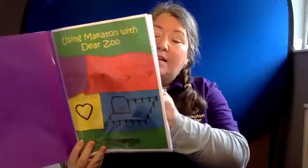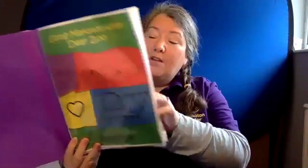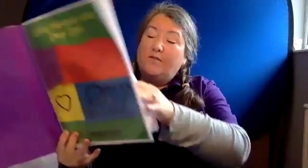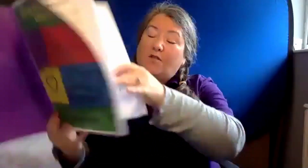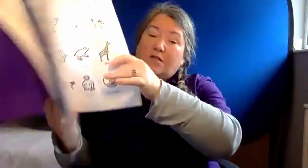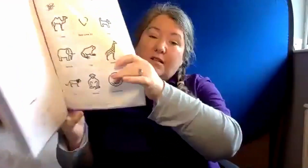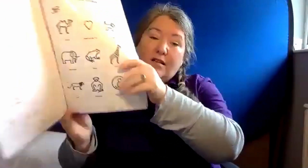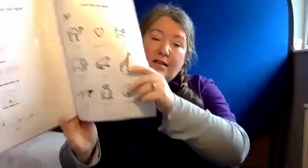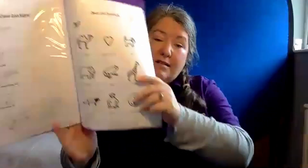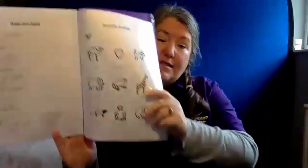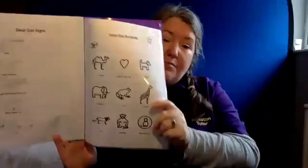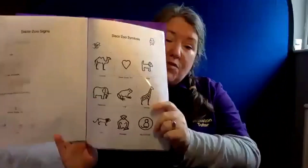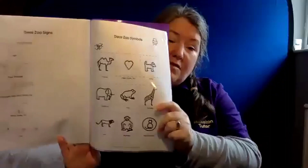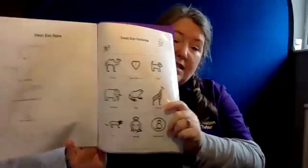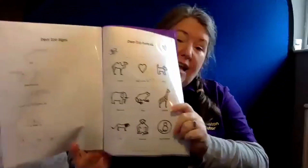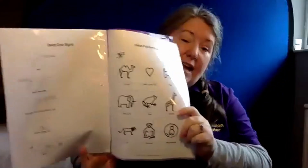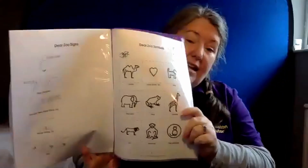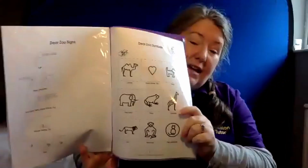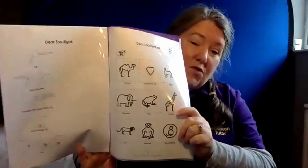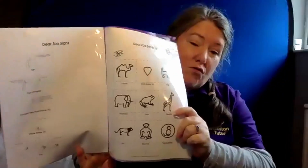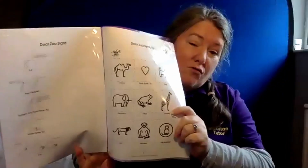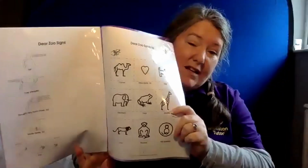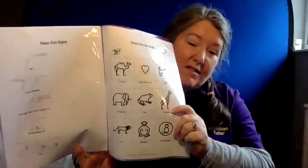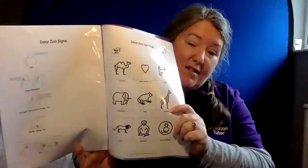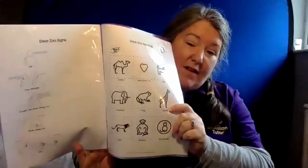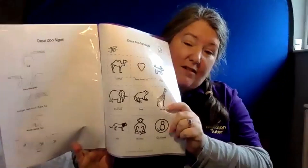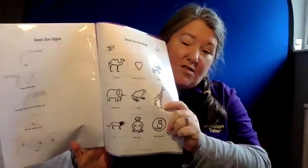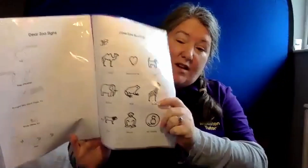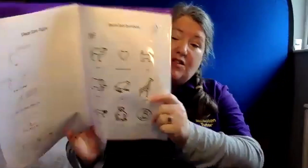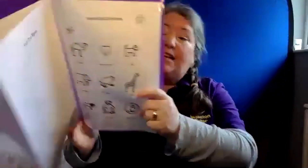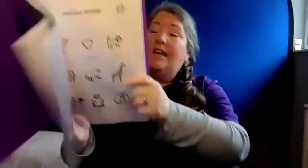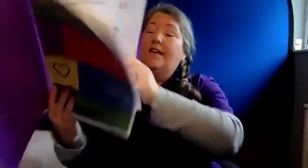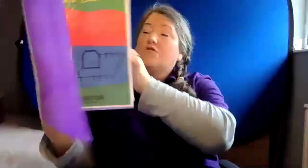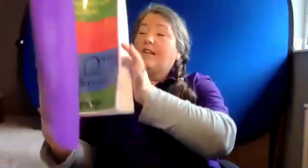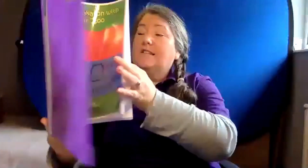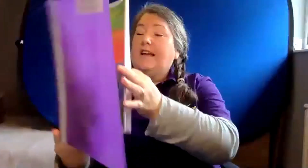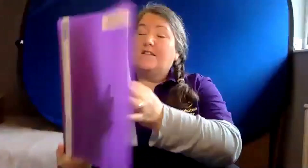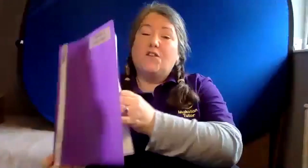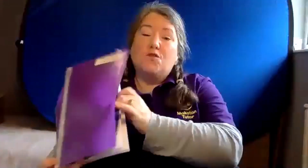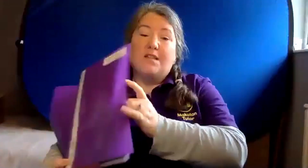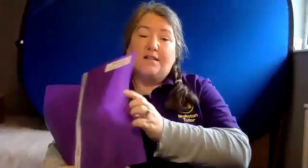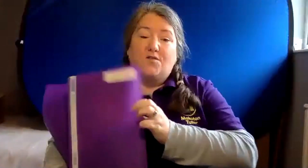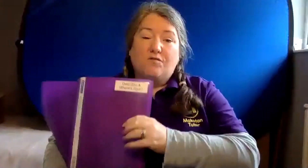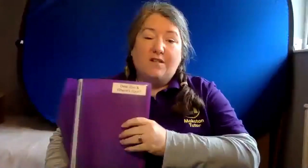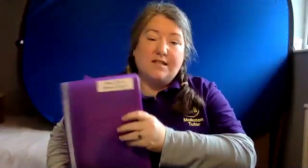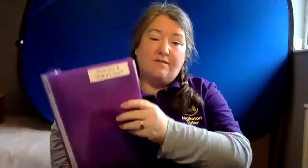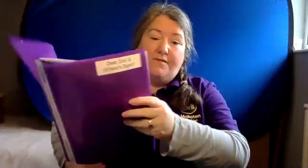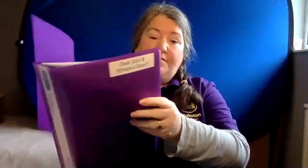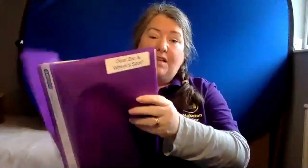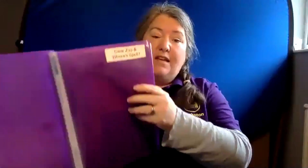you've got symbols and line drawings of how to actually translate and use that story yourself. So